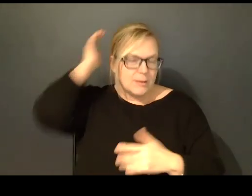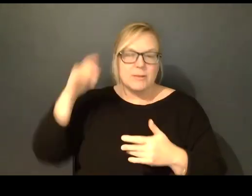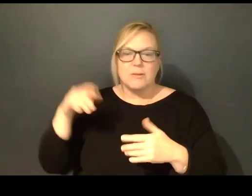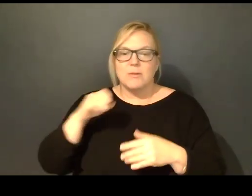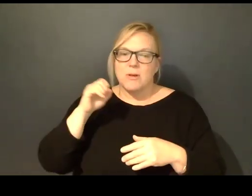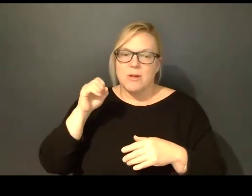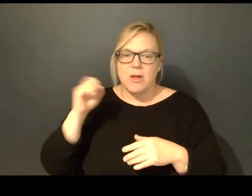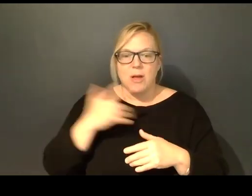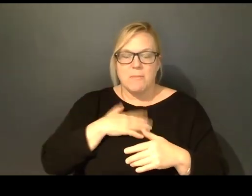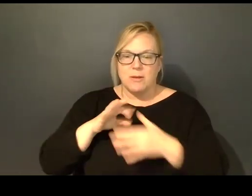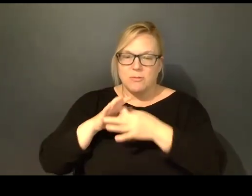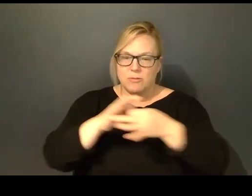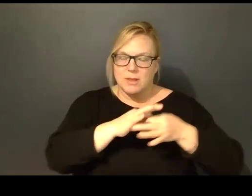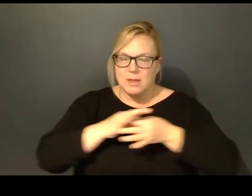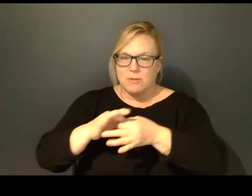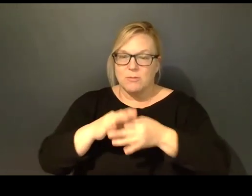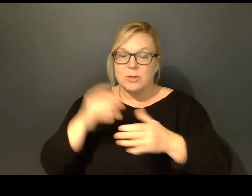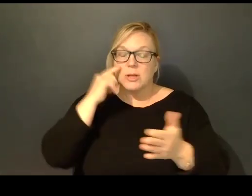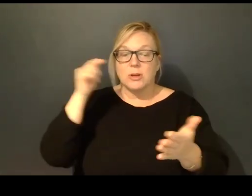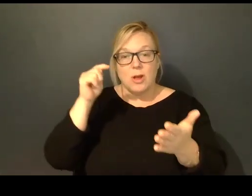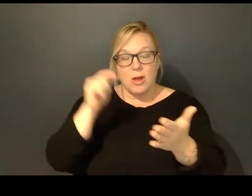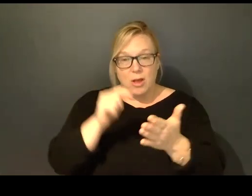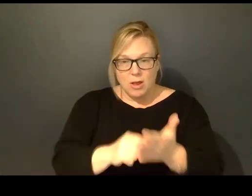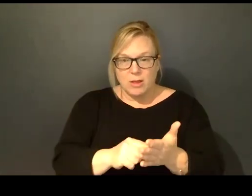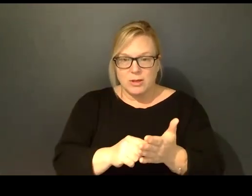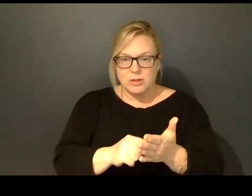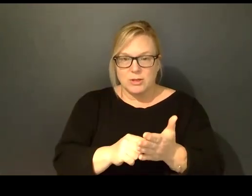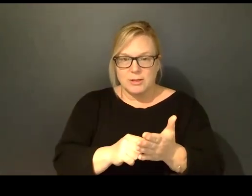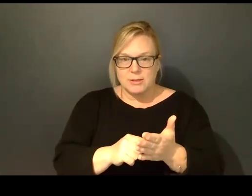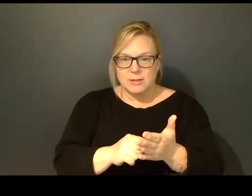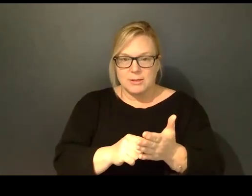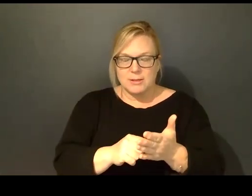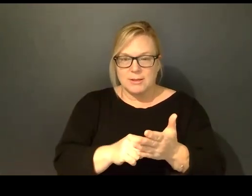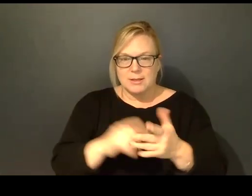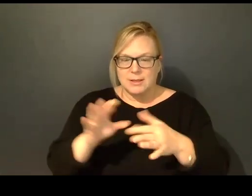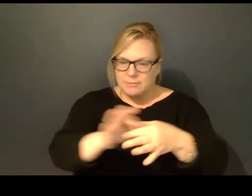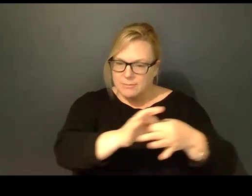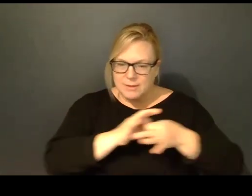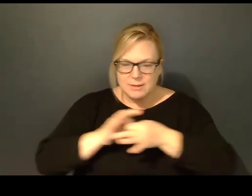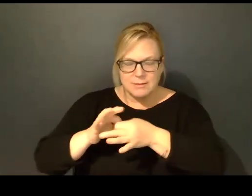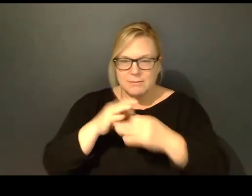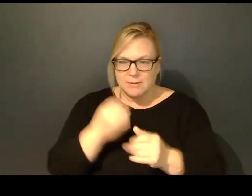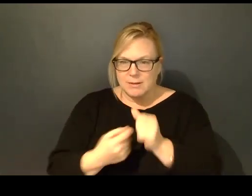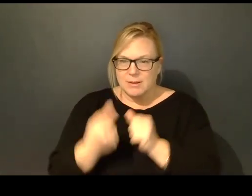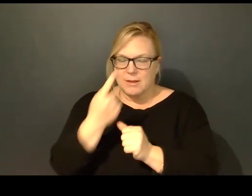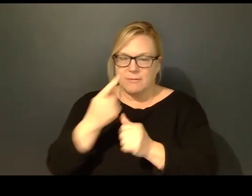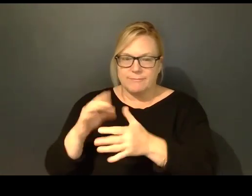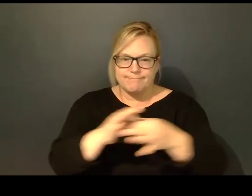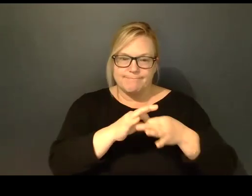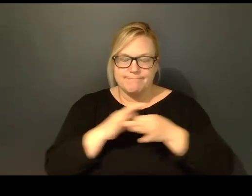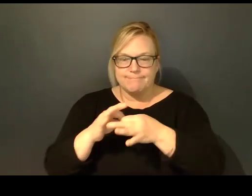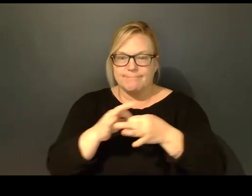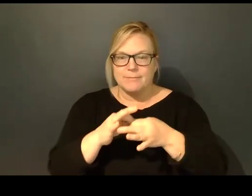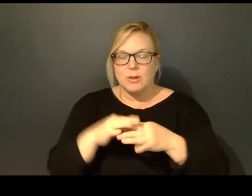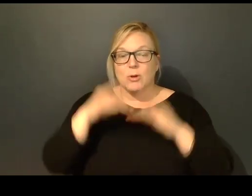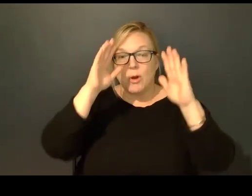which acknowledges the inherent interconnectivity of all beings. We hope that you'll find